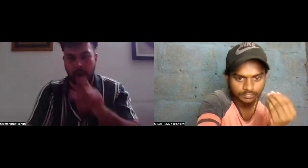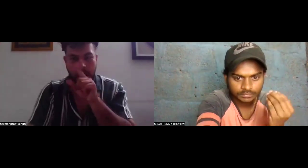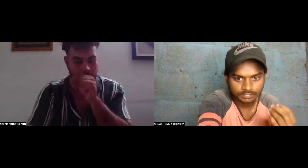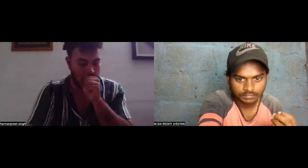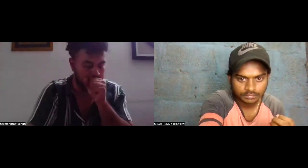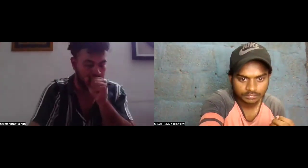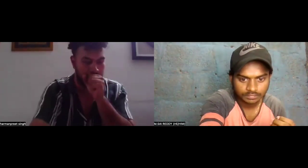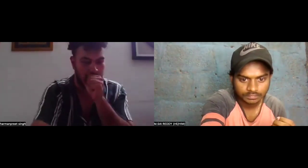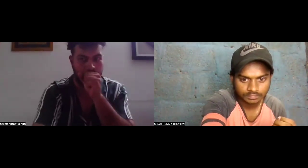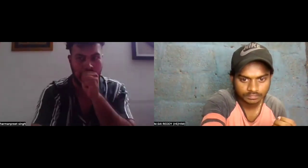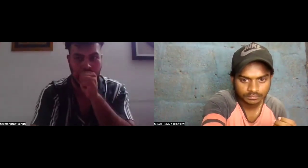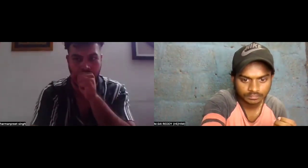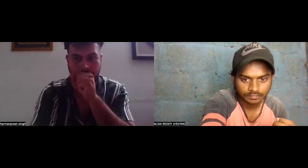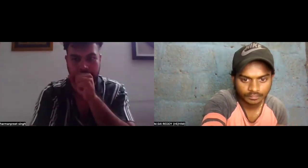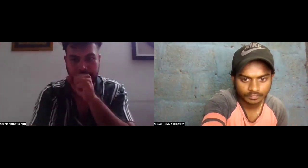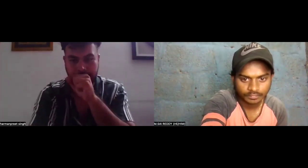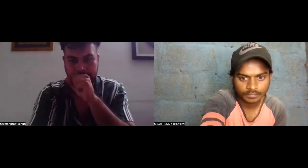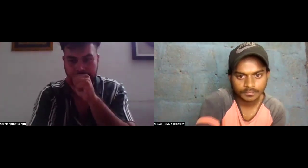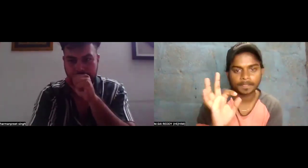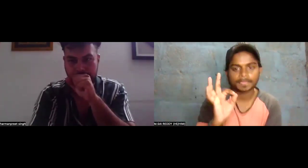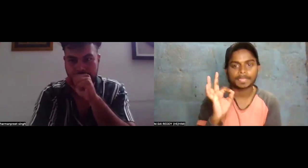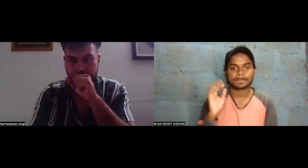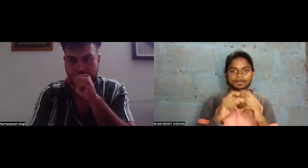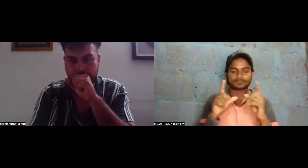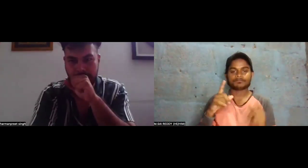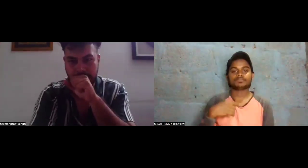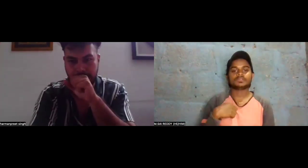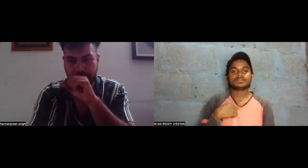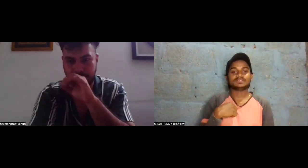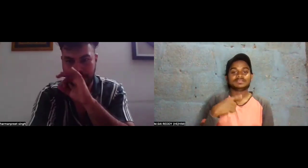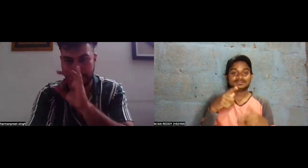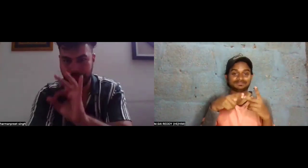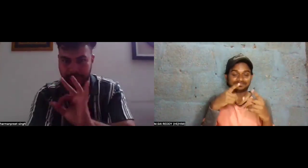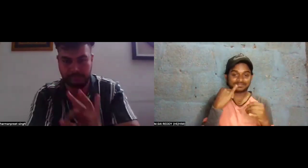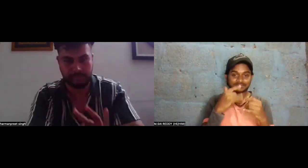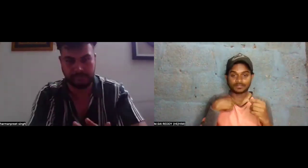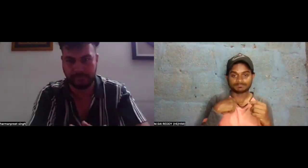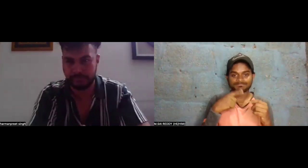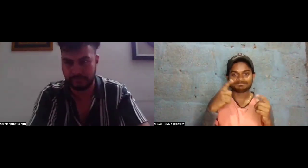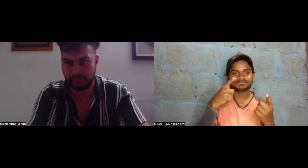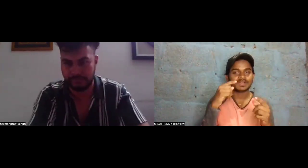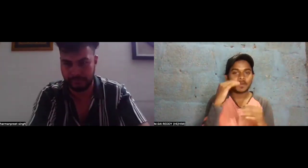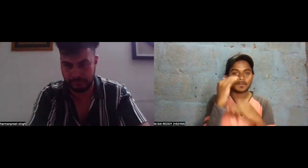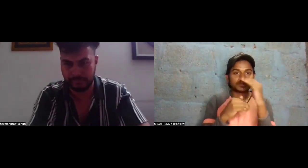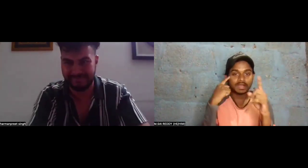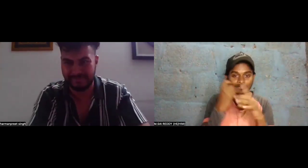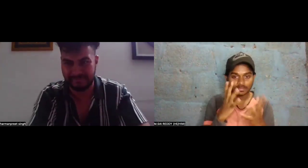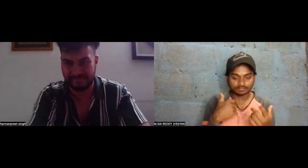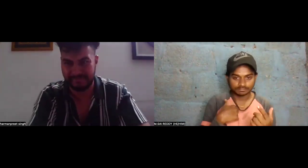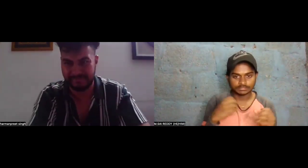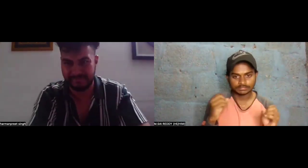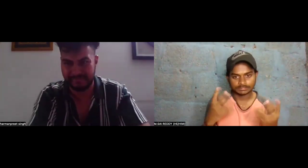Sorry, Harmanpreet requests if Sai could just move back a little. Yeah, better